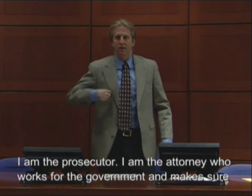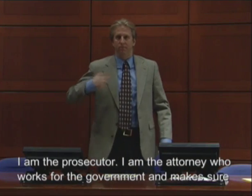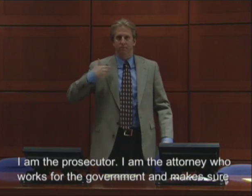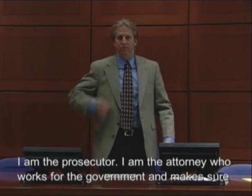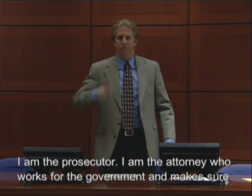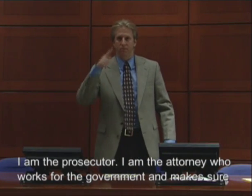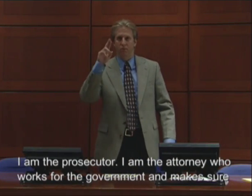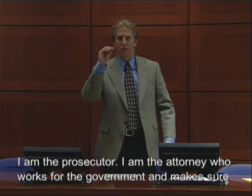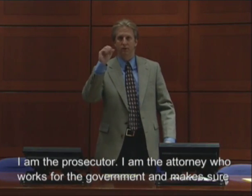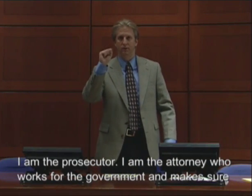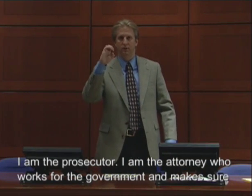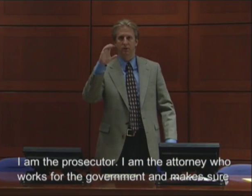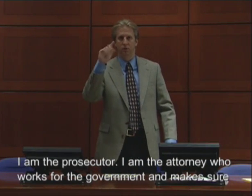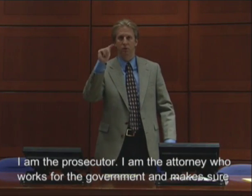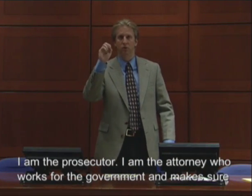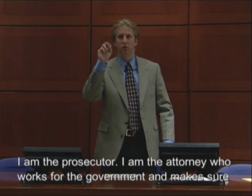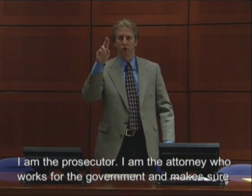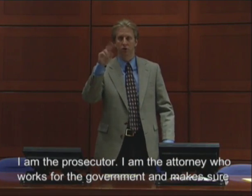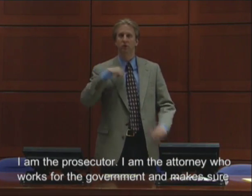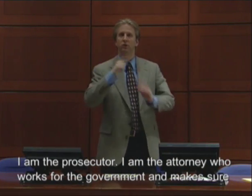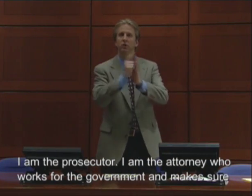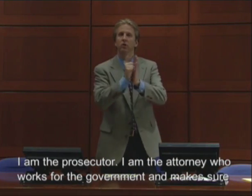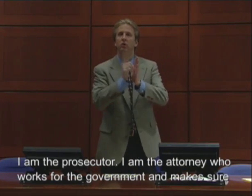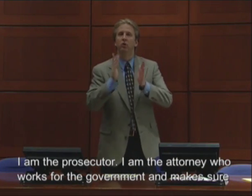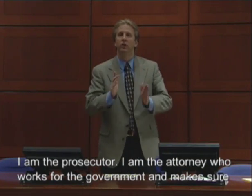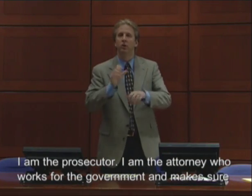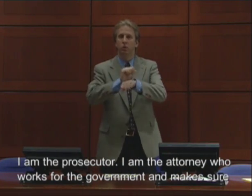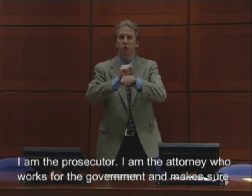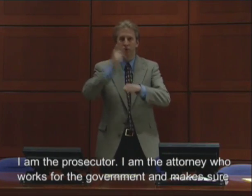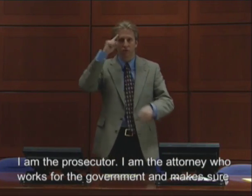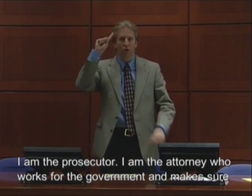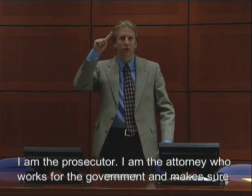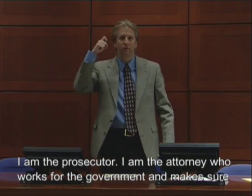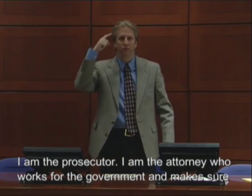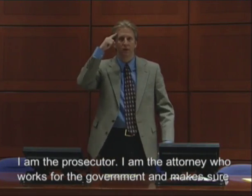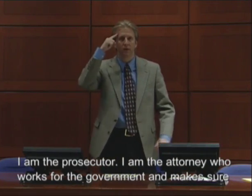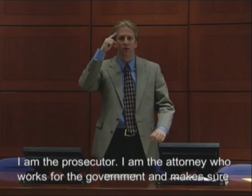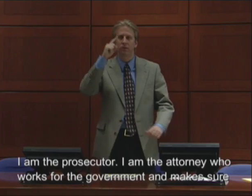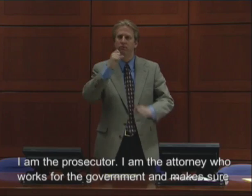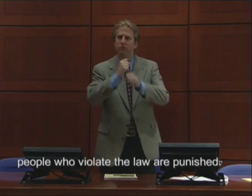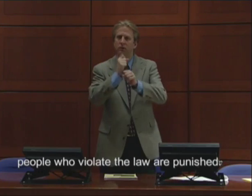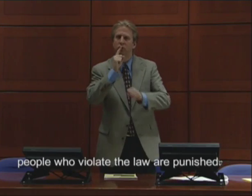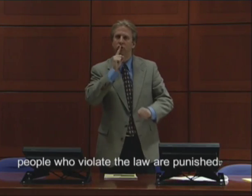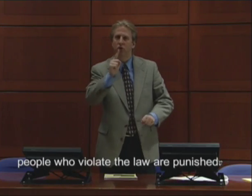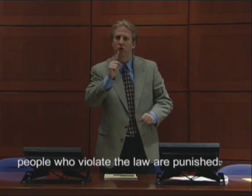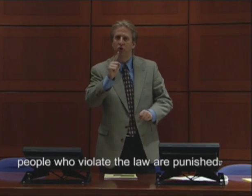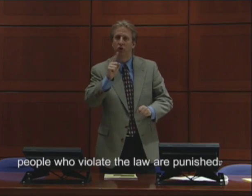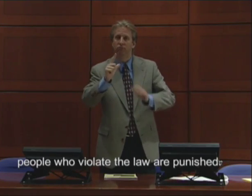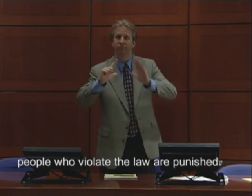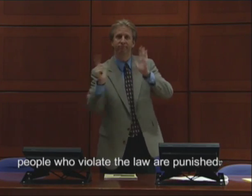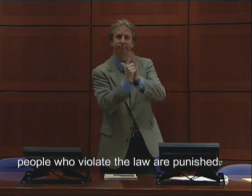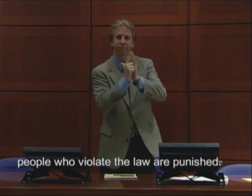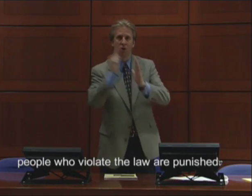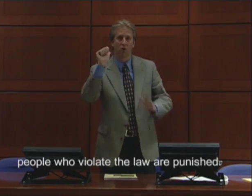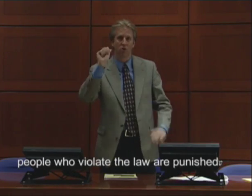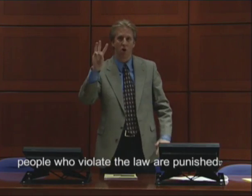I am the prosecutor. I am an attorney who works for the government and makes sure people who violate the law are punished.